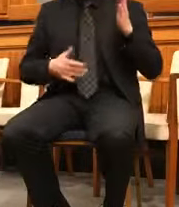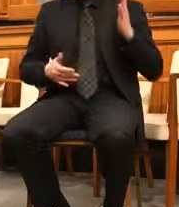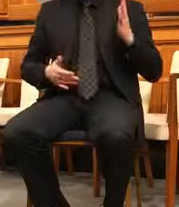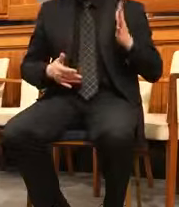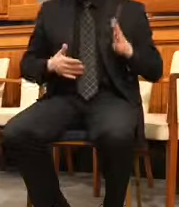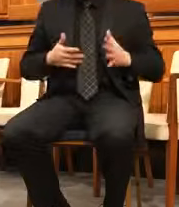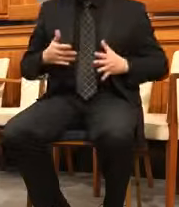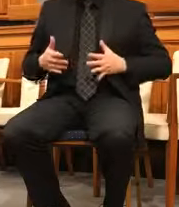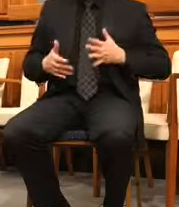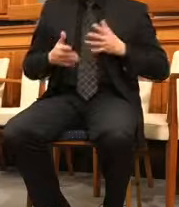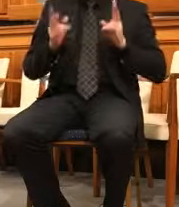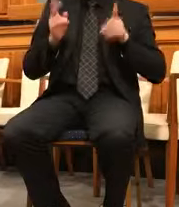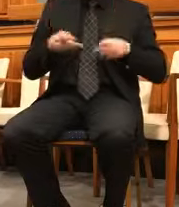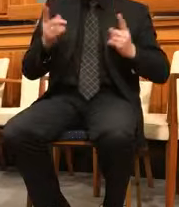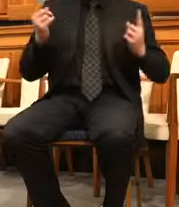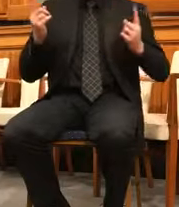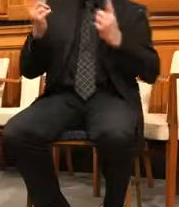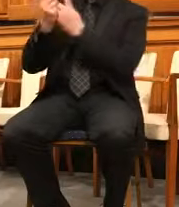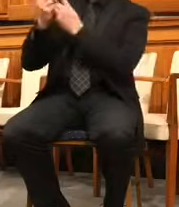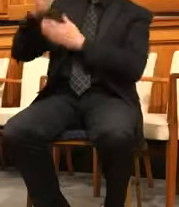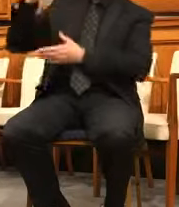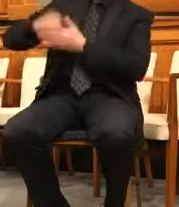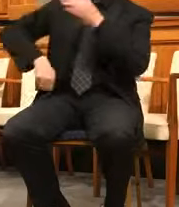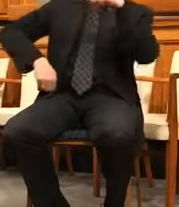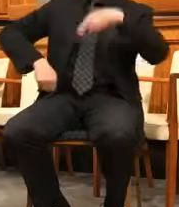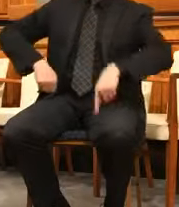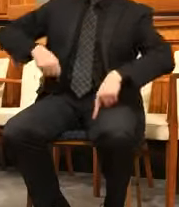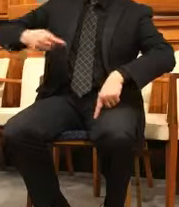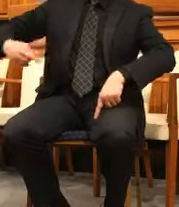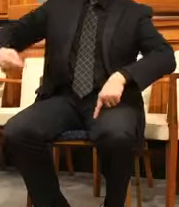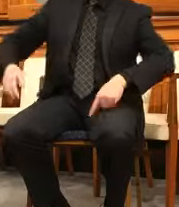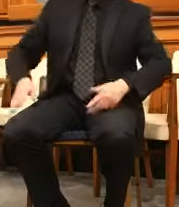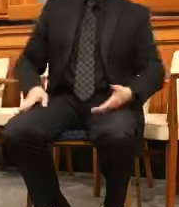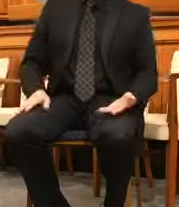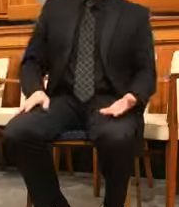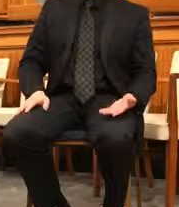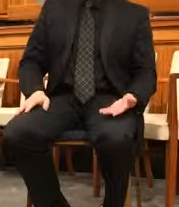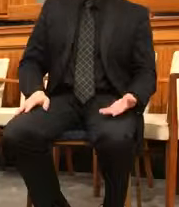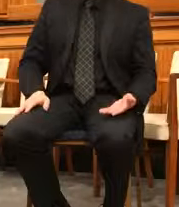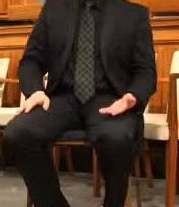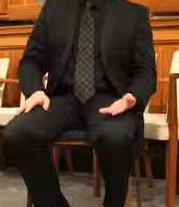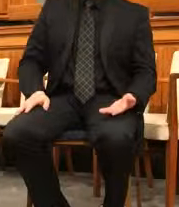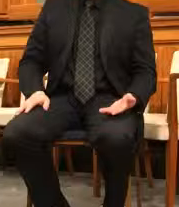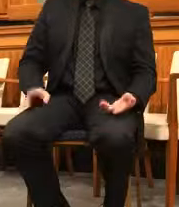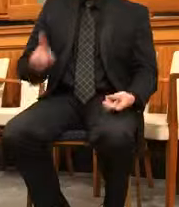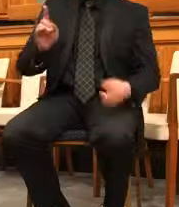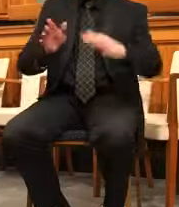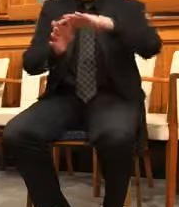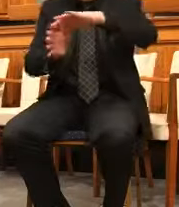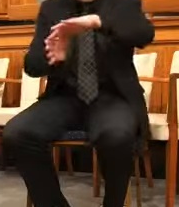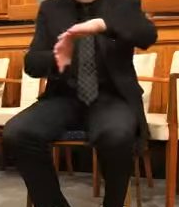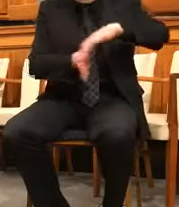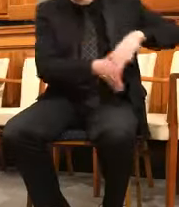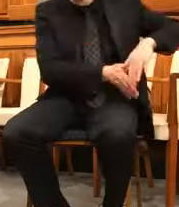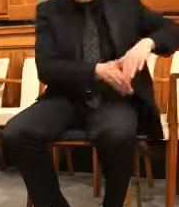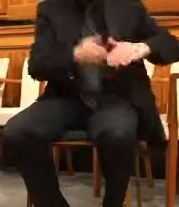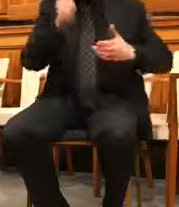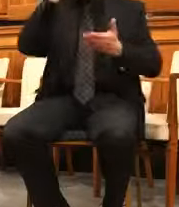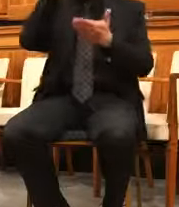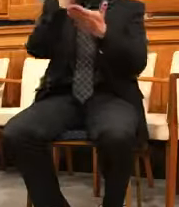Belief and believing in the New Testament has a very special meaning. To begin